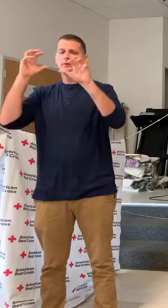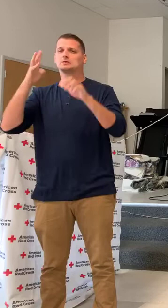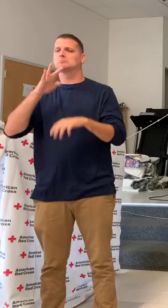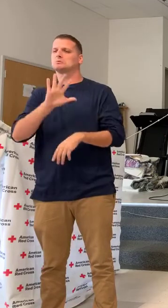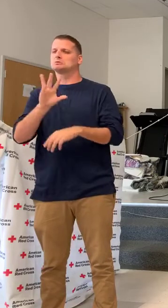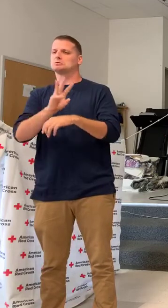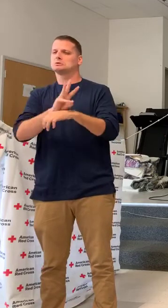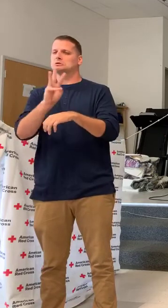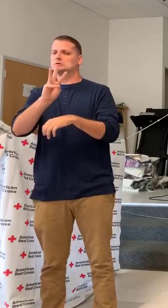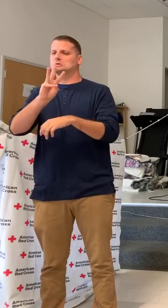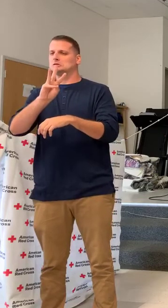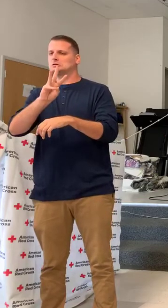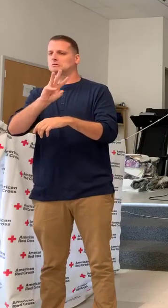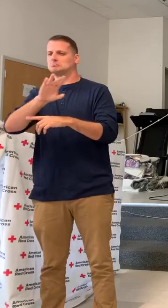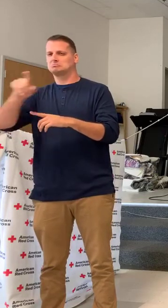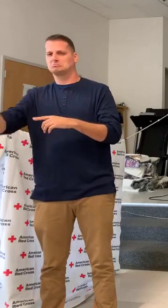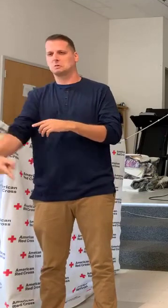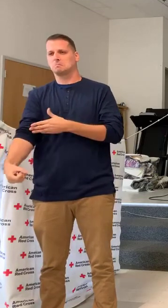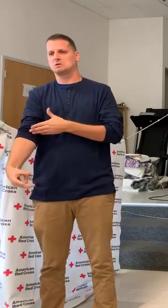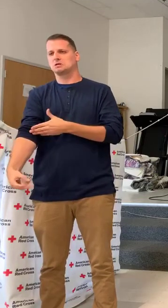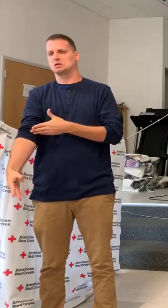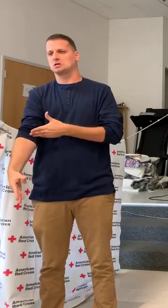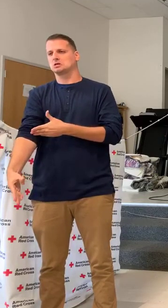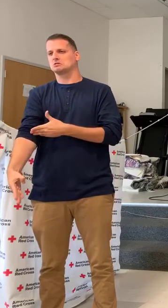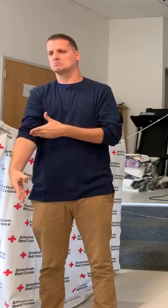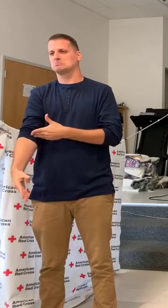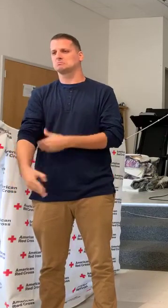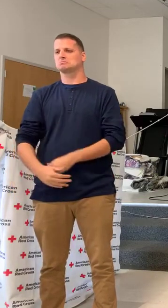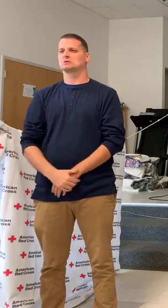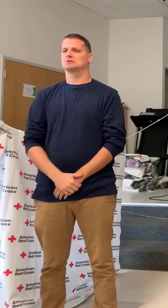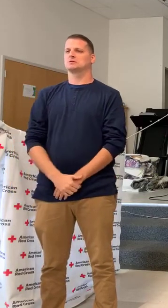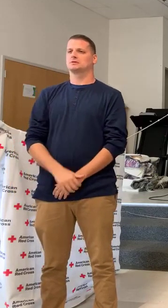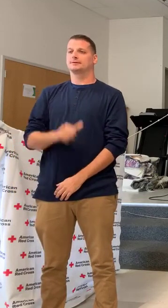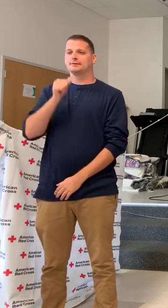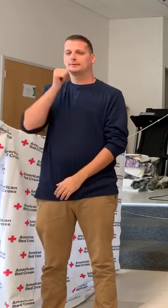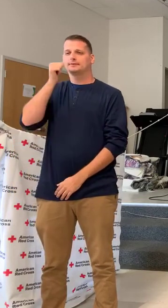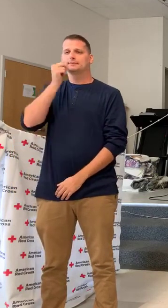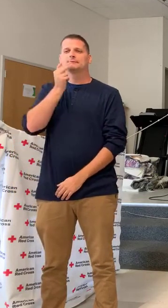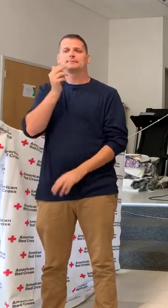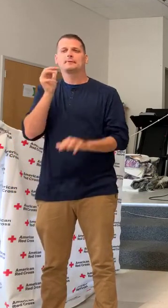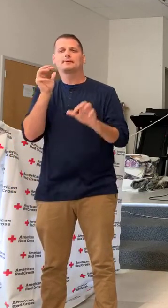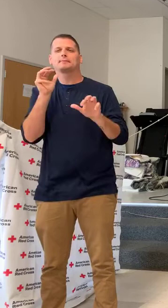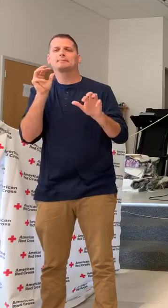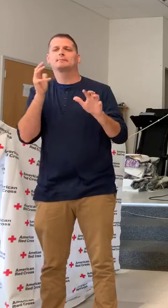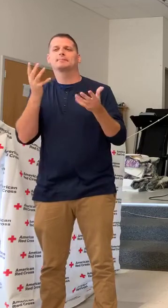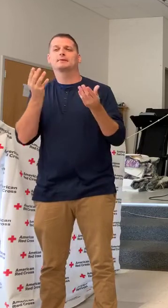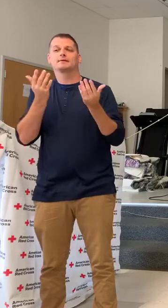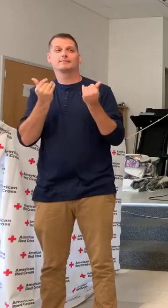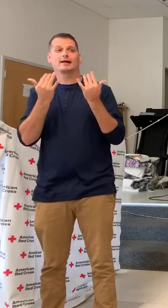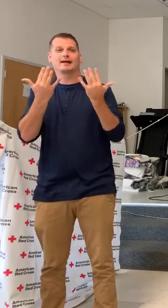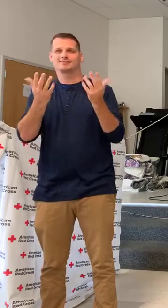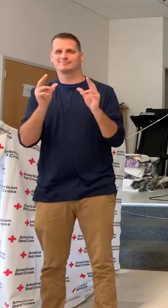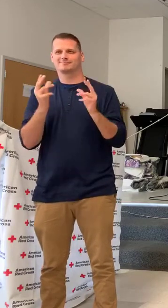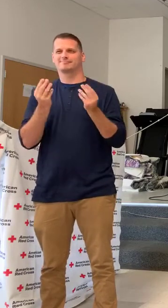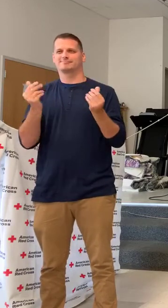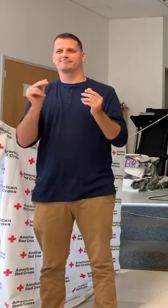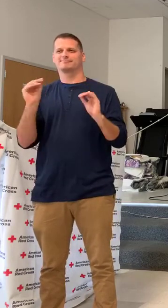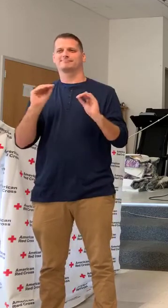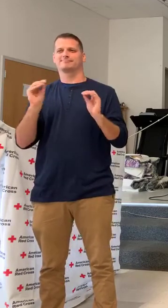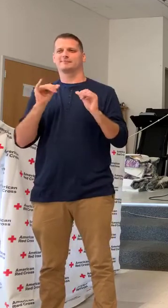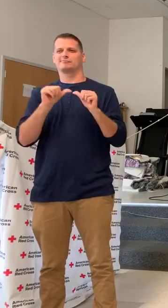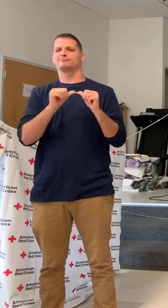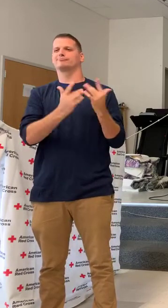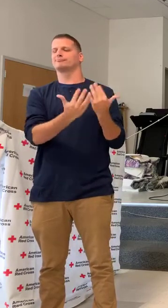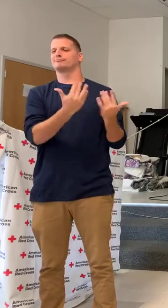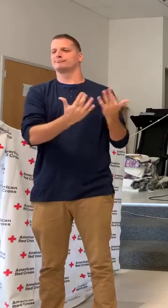raindrops fall and you could walk between them. There wasn't enough to make a difference. So I don't think we're going to see any appreciable rain. However, on this matrix right here, down here,